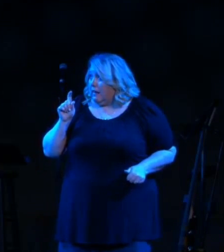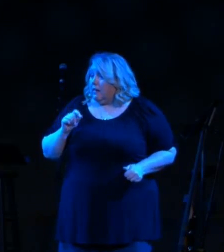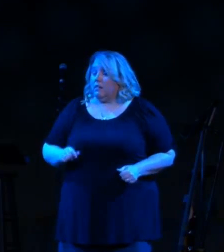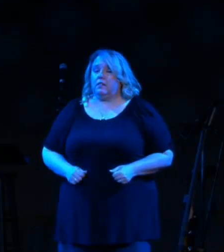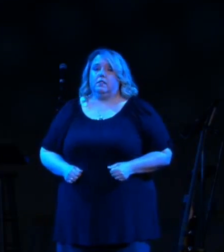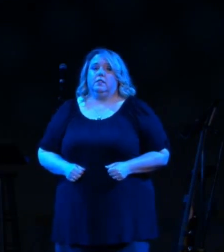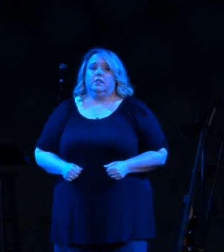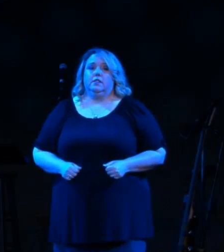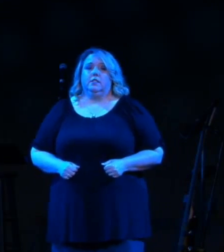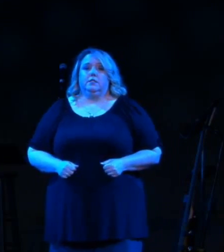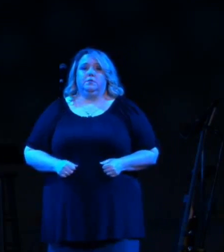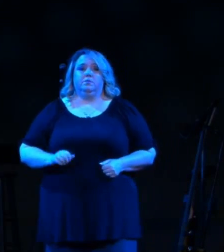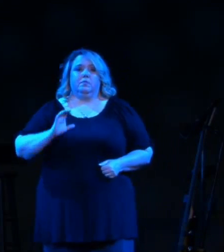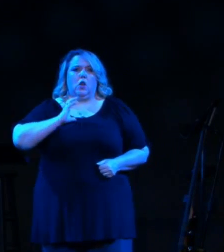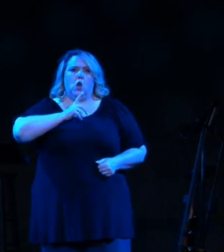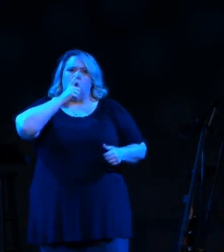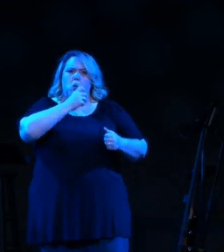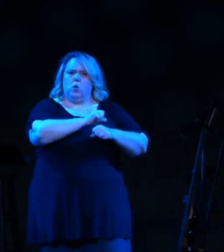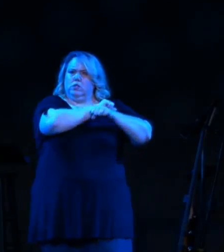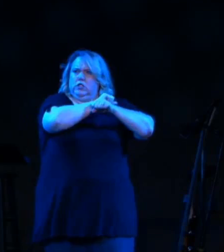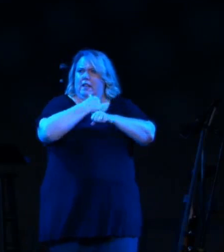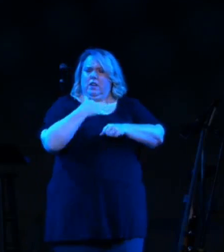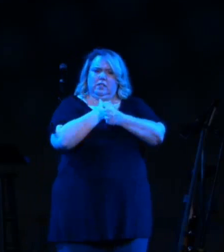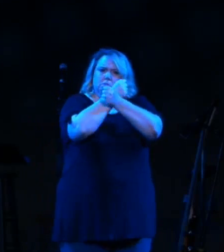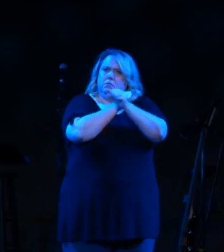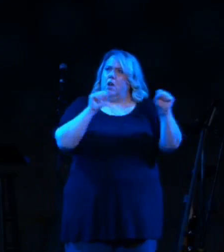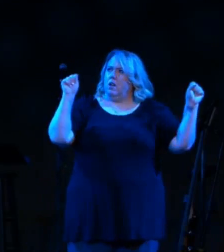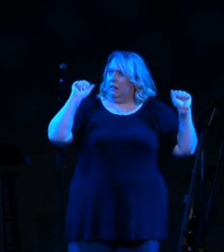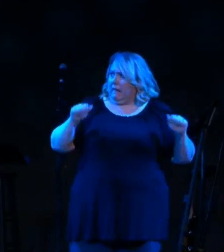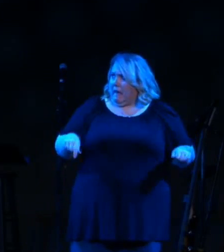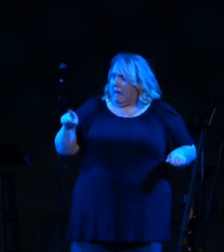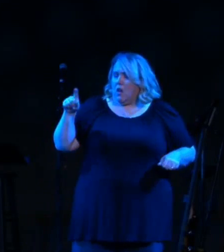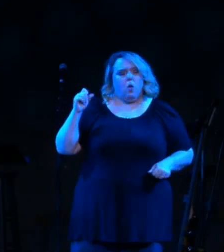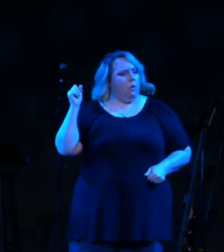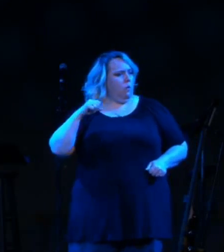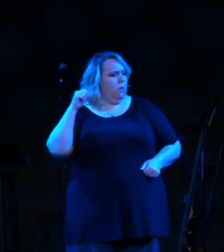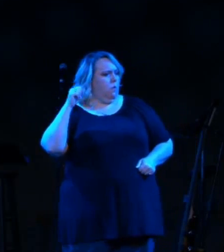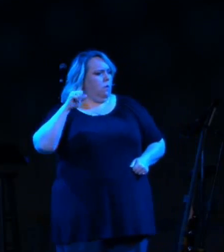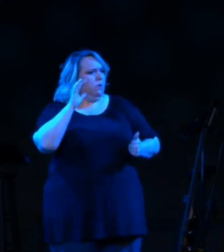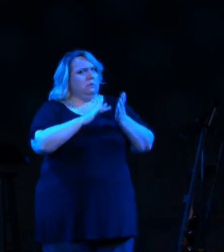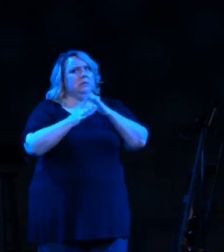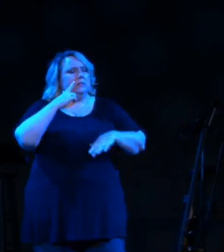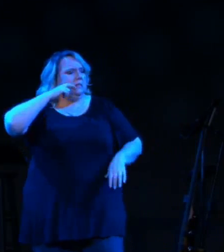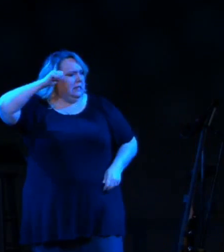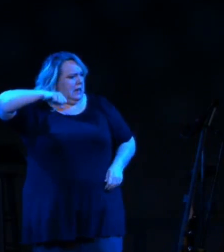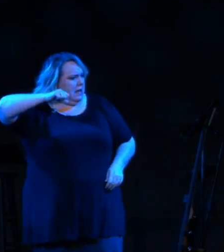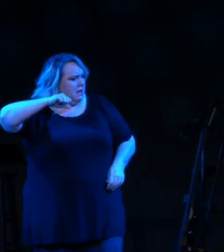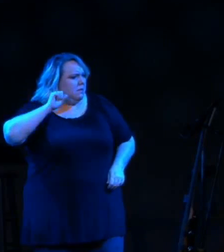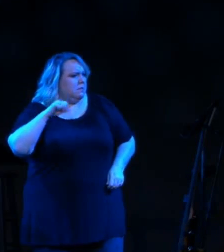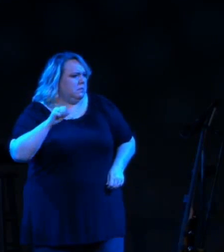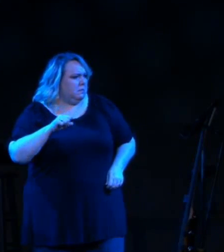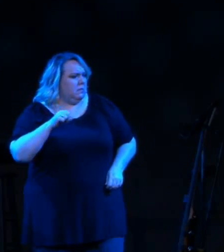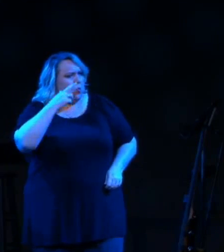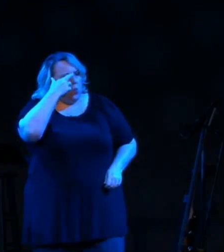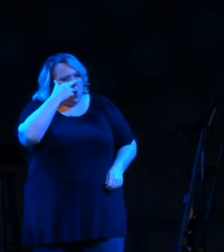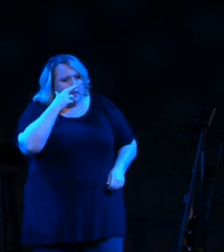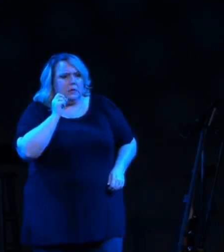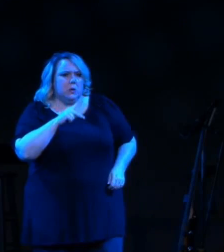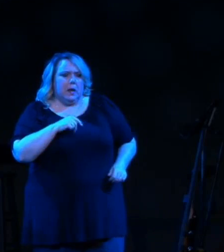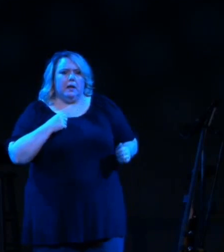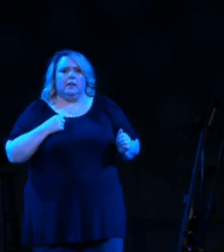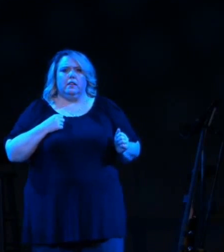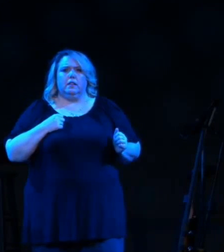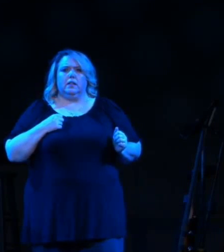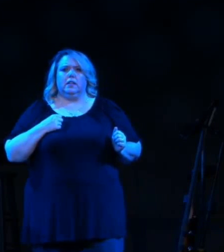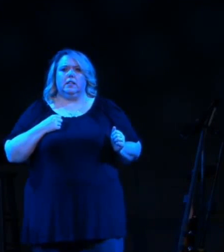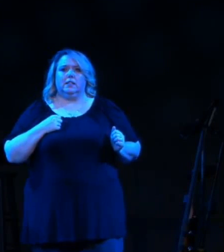Liberate us from our captors. And Jesus said, oh, yeah. Jesus said, yeah, okay. Romans,